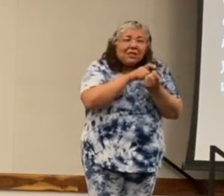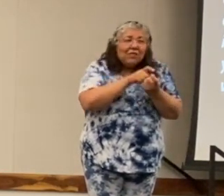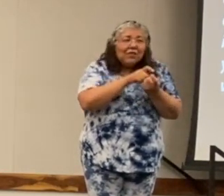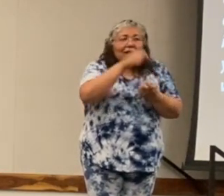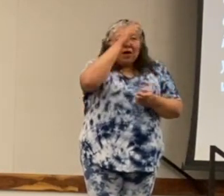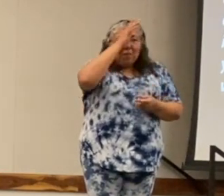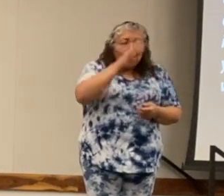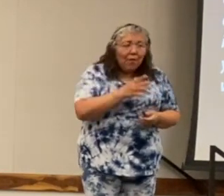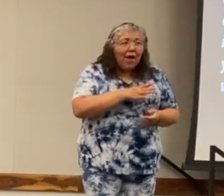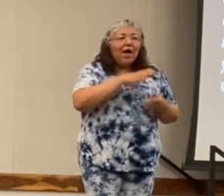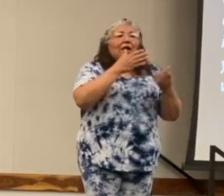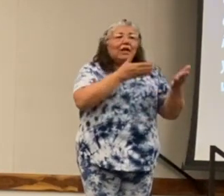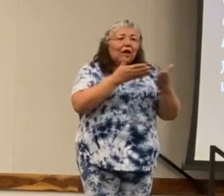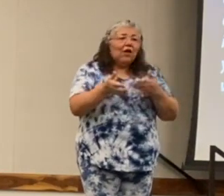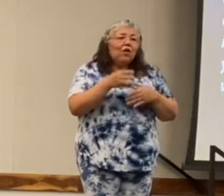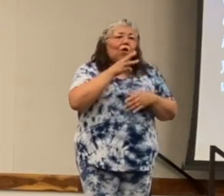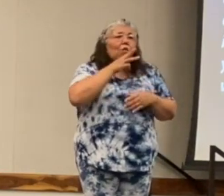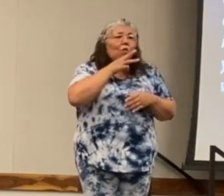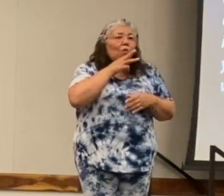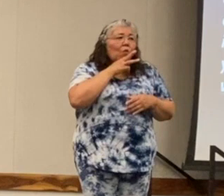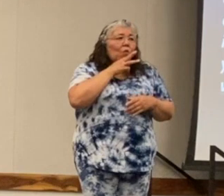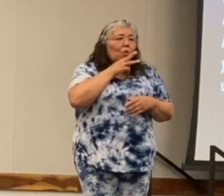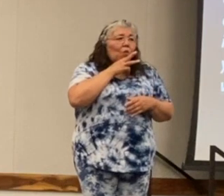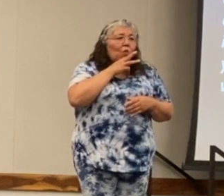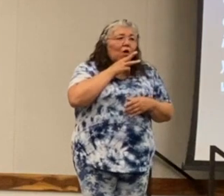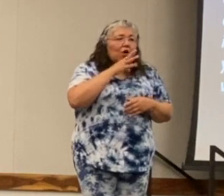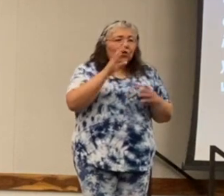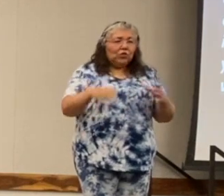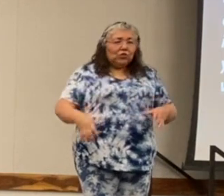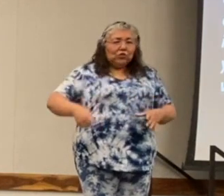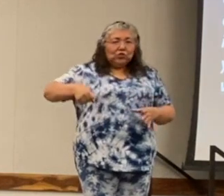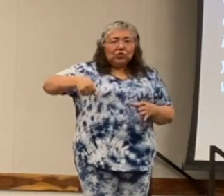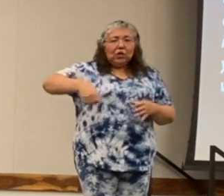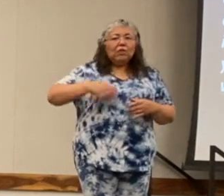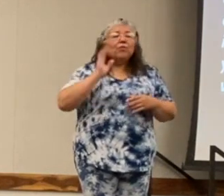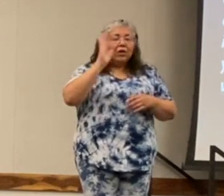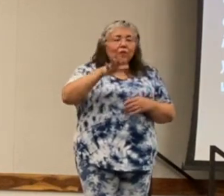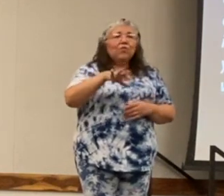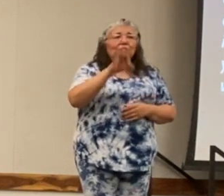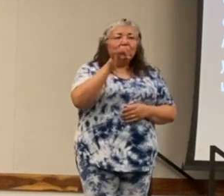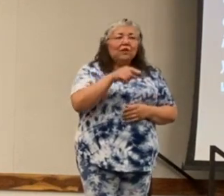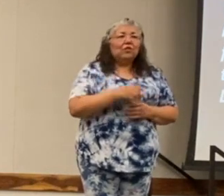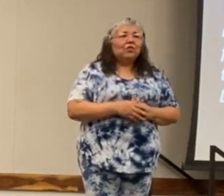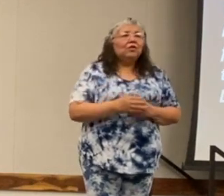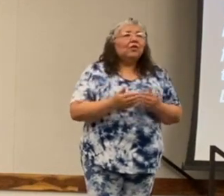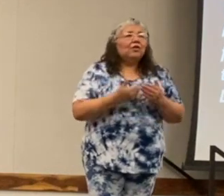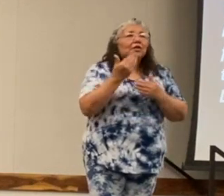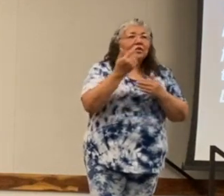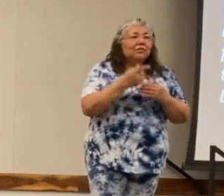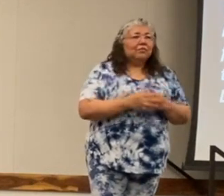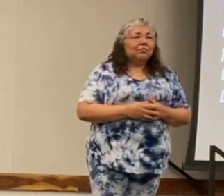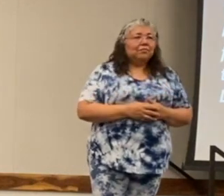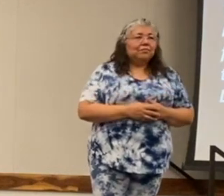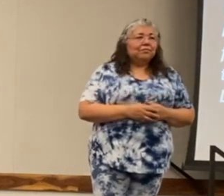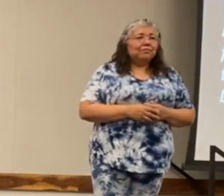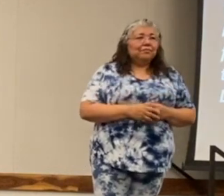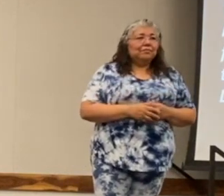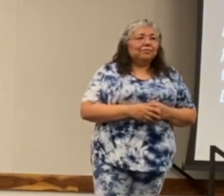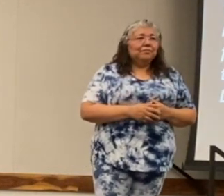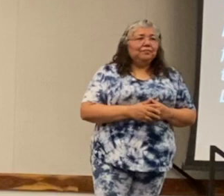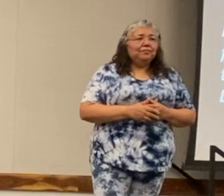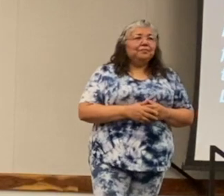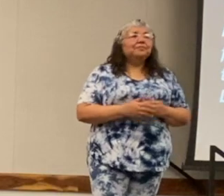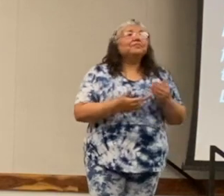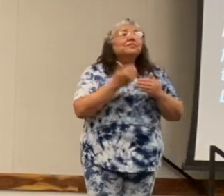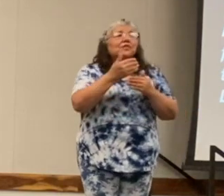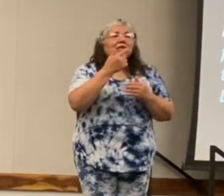a man carrying a water jug, but he'll find you. Check out. Go to the next one. Then